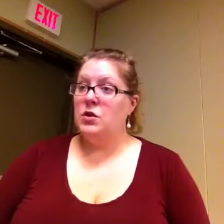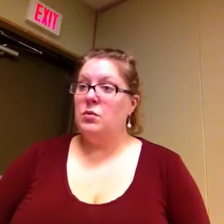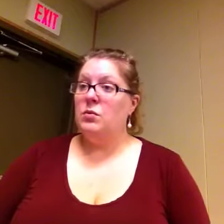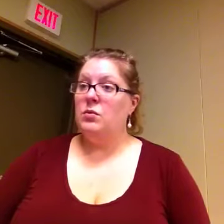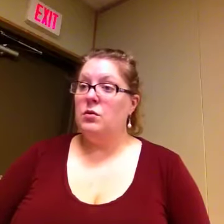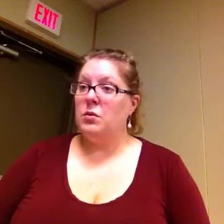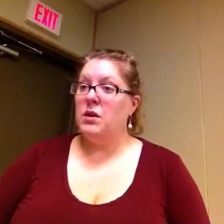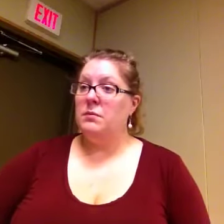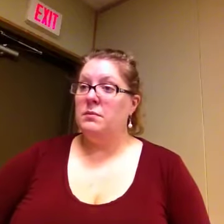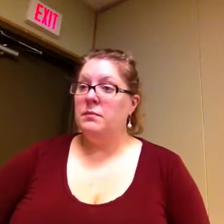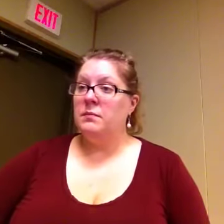2, 3.